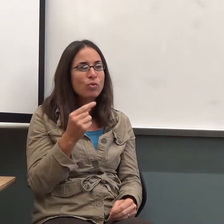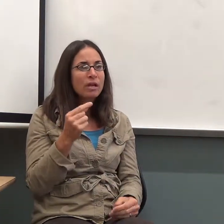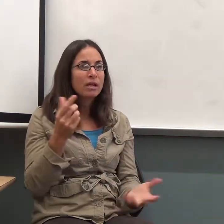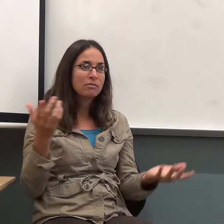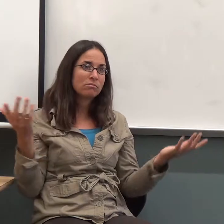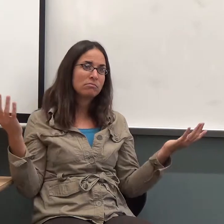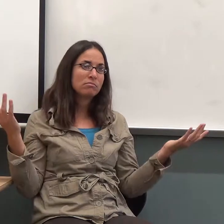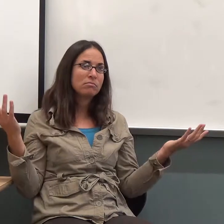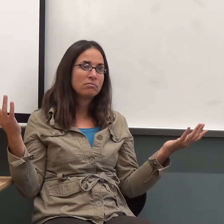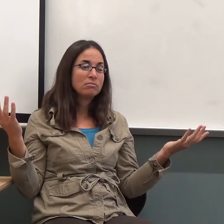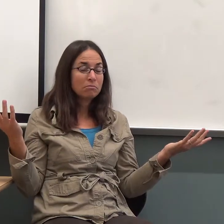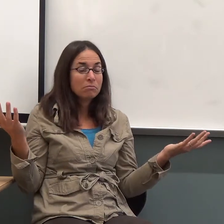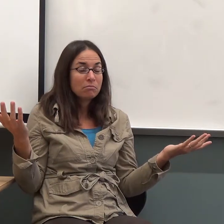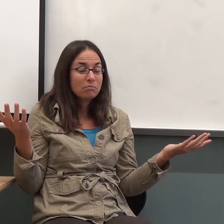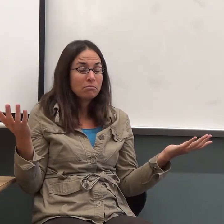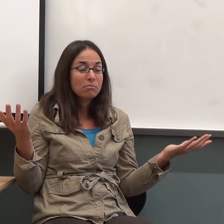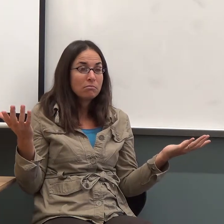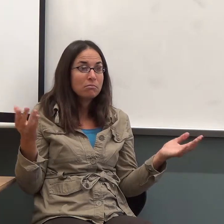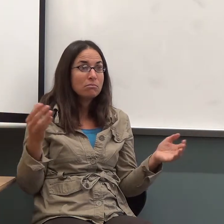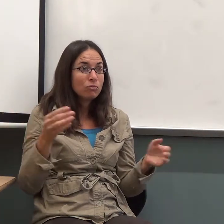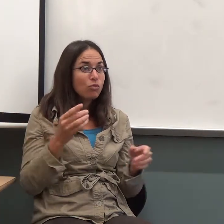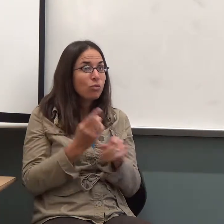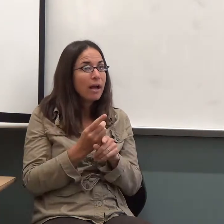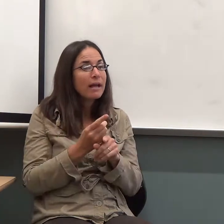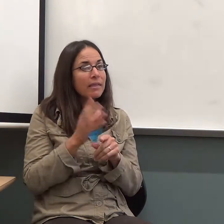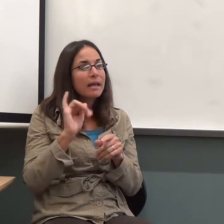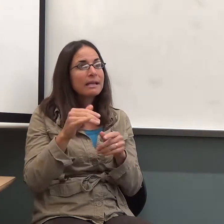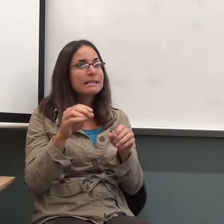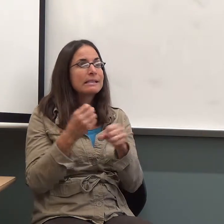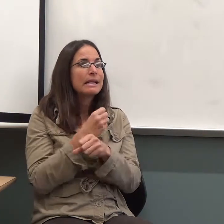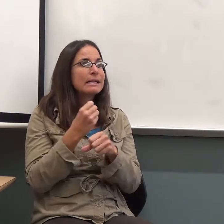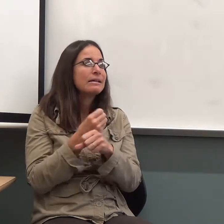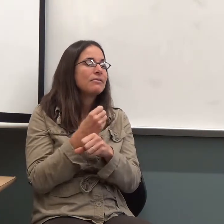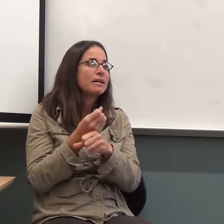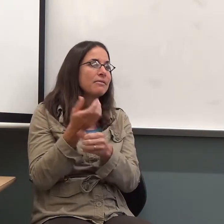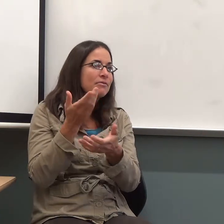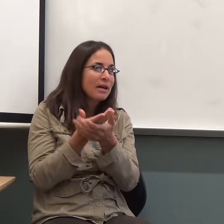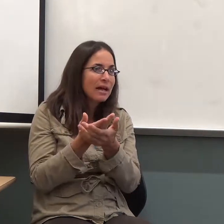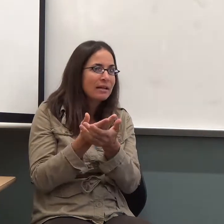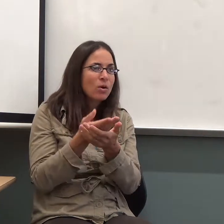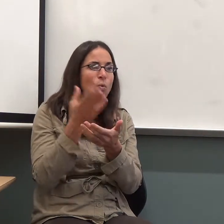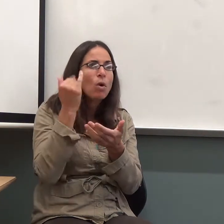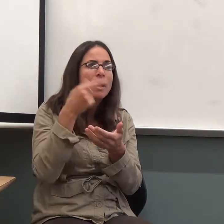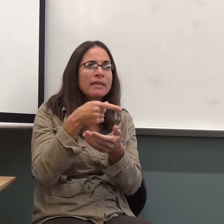it is one of the causes of snoring. Why does that matter to my reader?